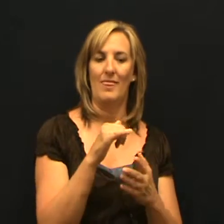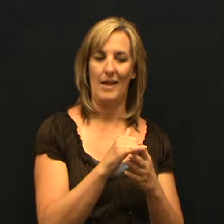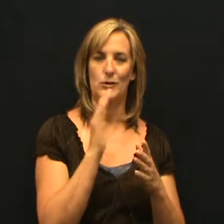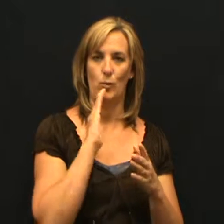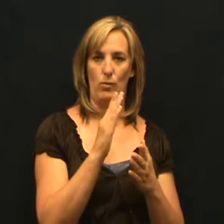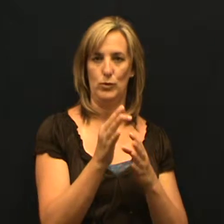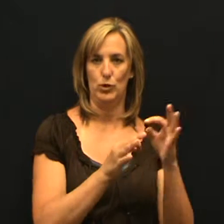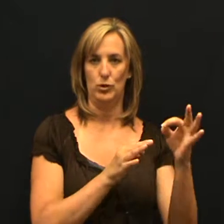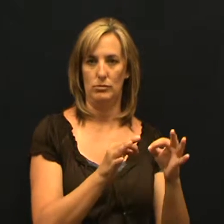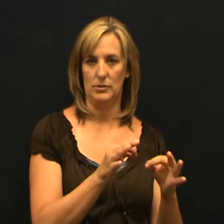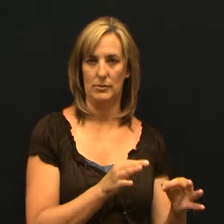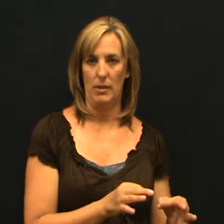the statement of cash flows.